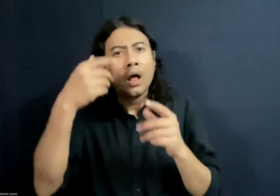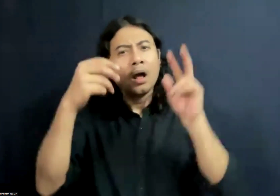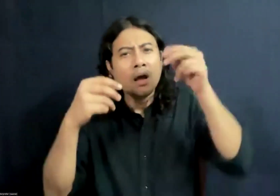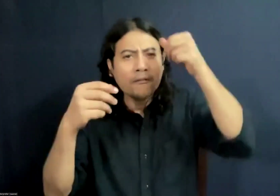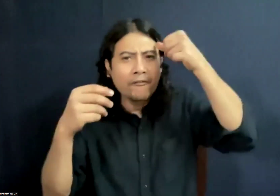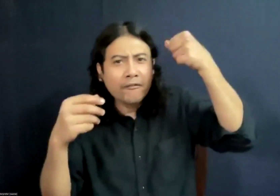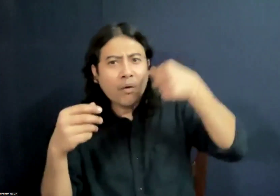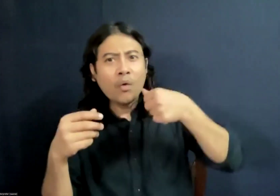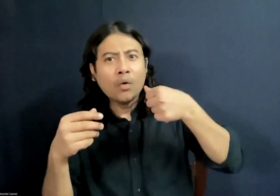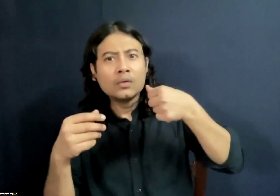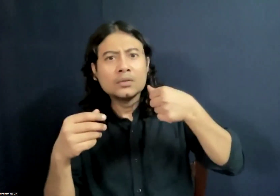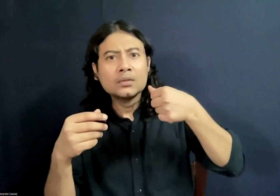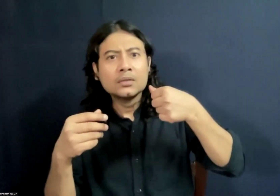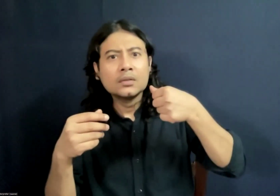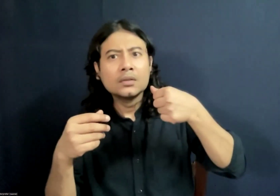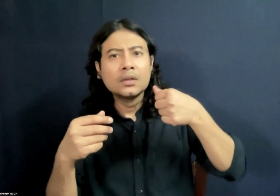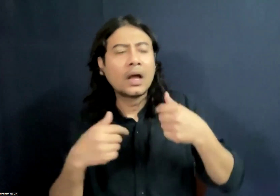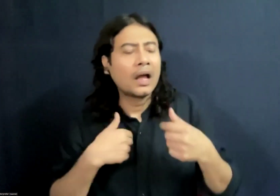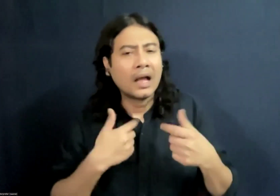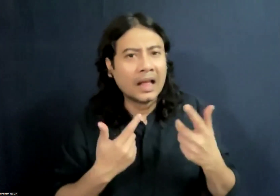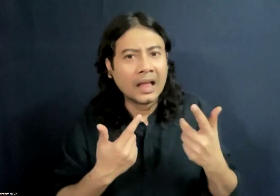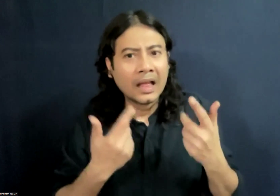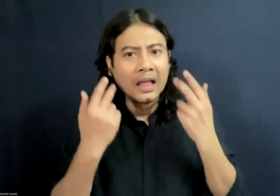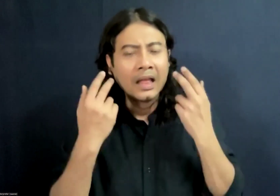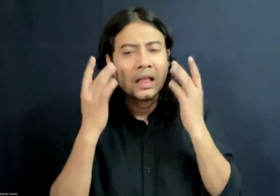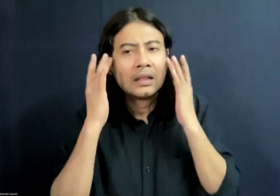So all these lists which I just